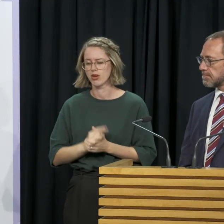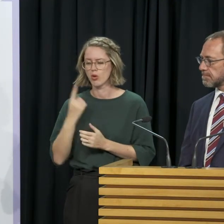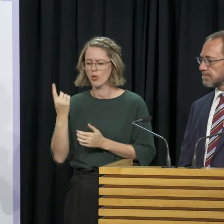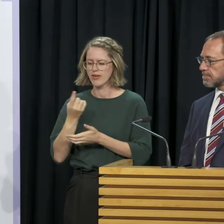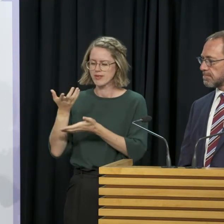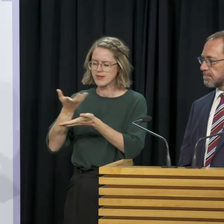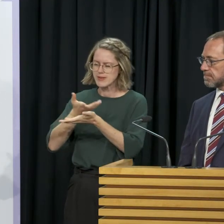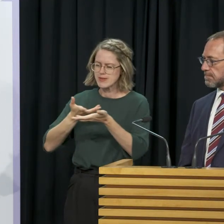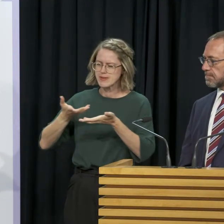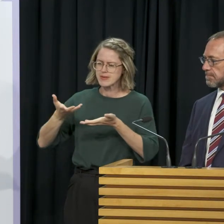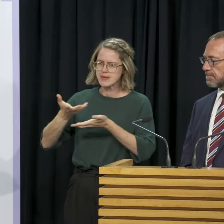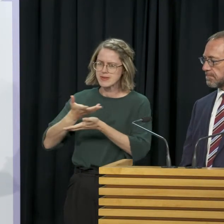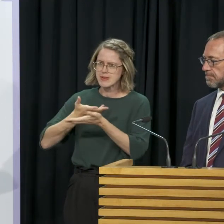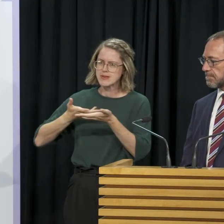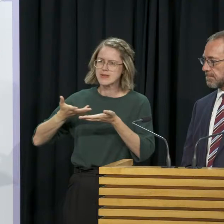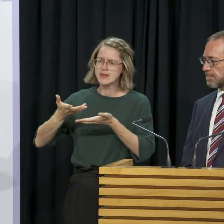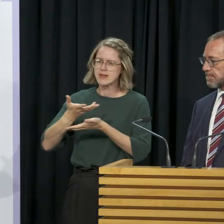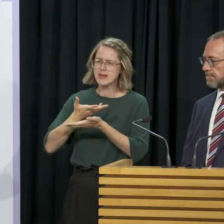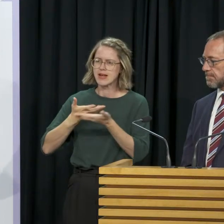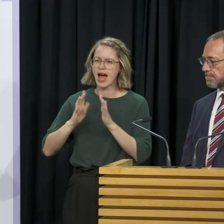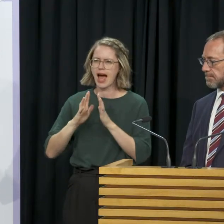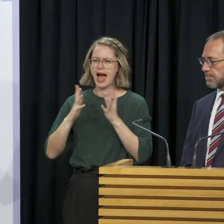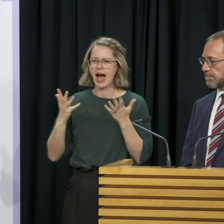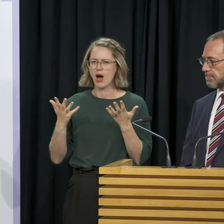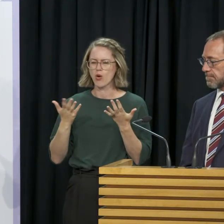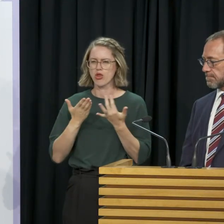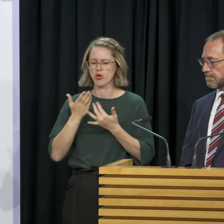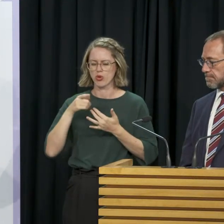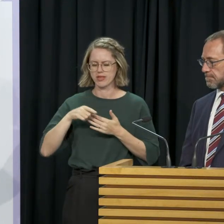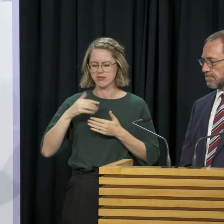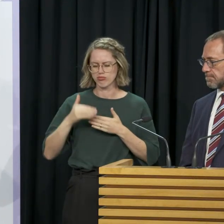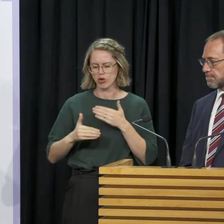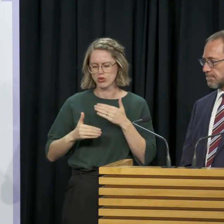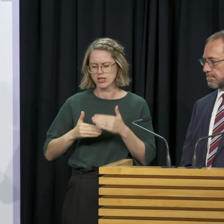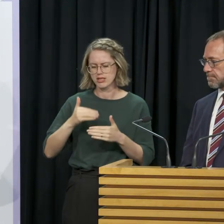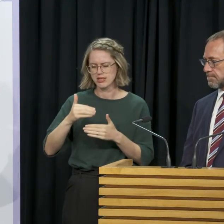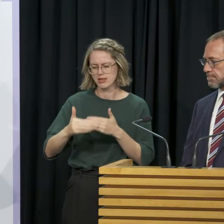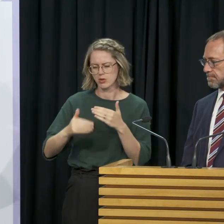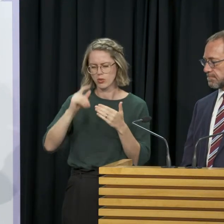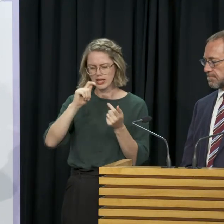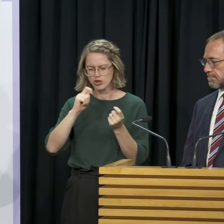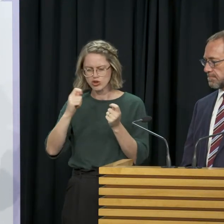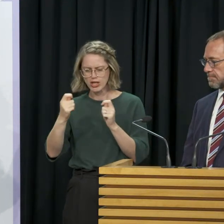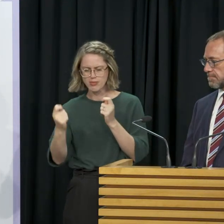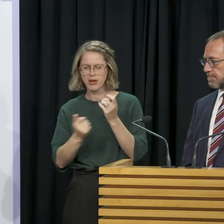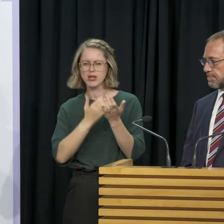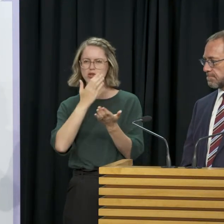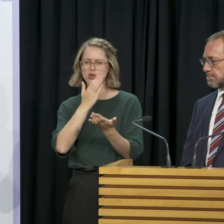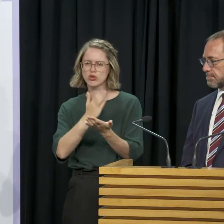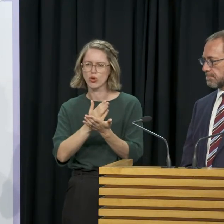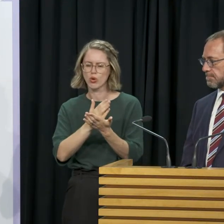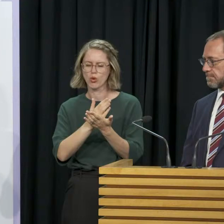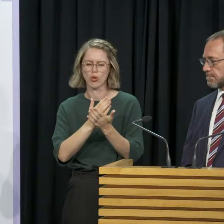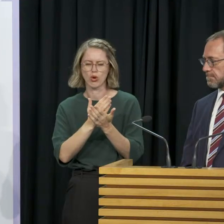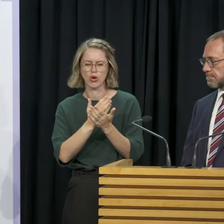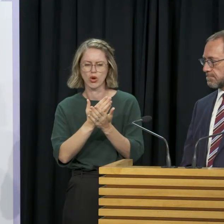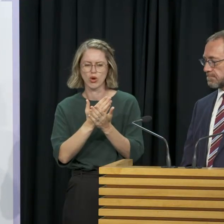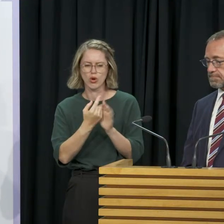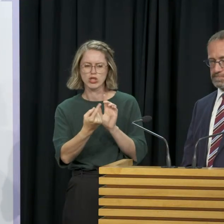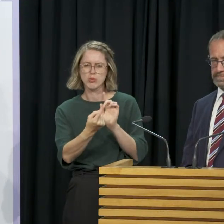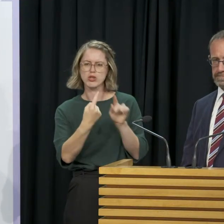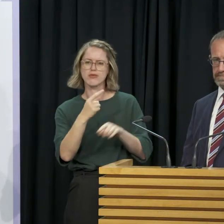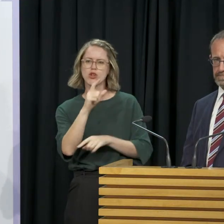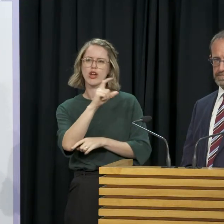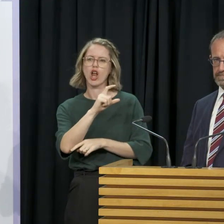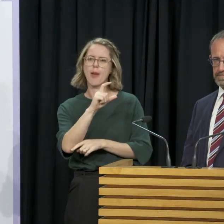we had as a team was how through this ATEP process can we change up to make sure that we are much more responsive to the Climate Commission. We've